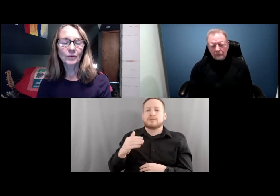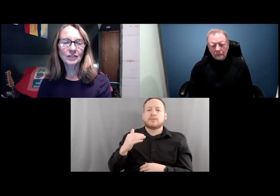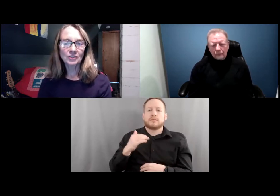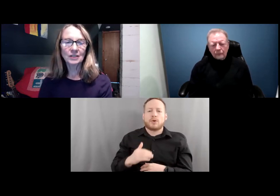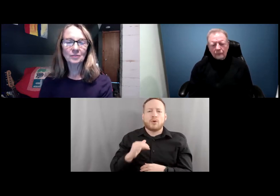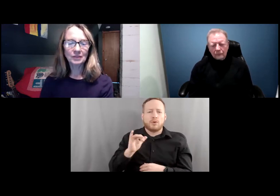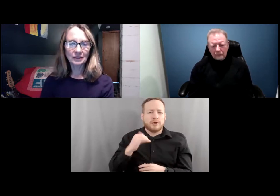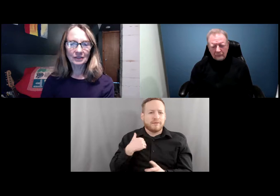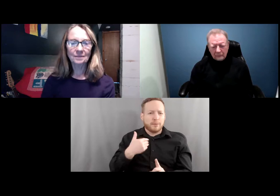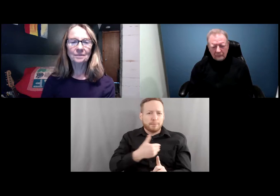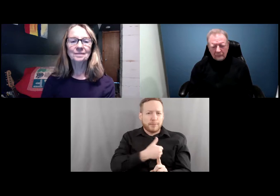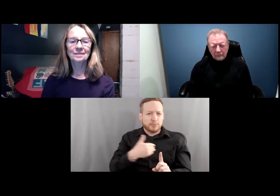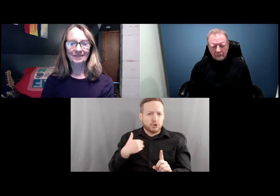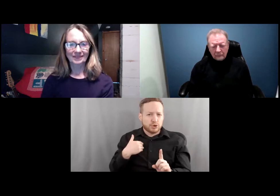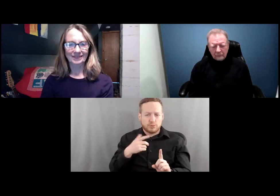when it should be completed,